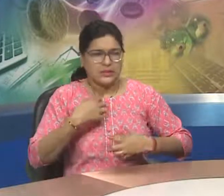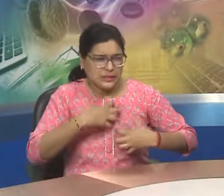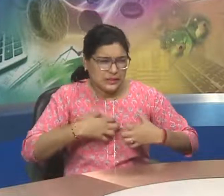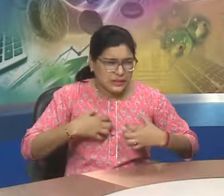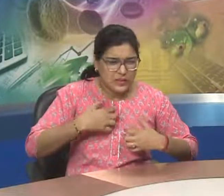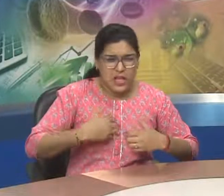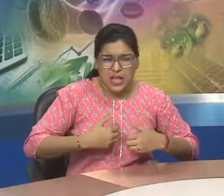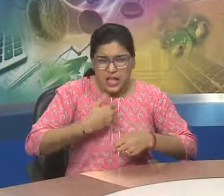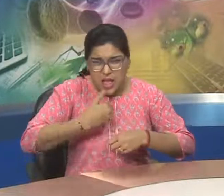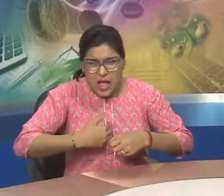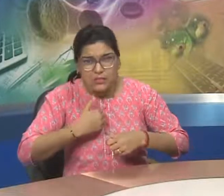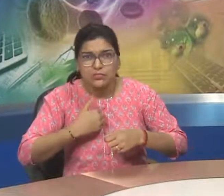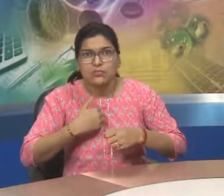of